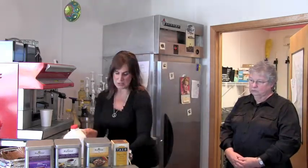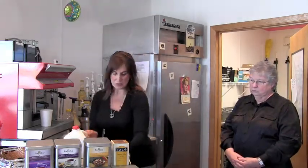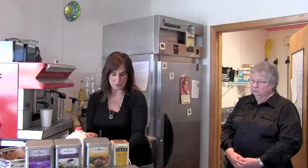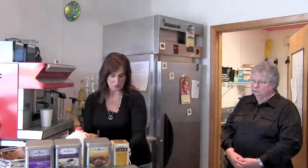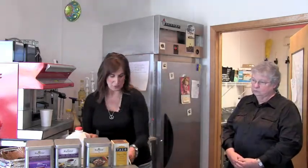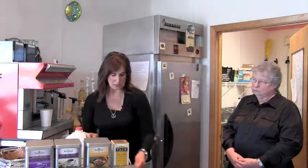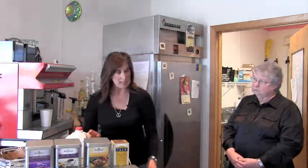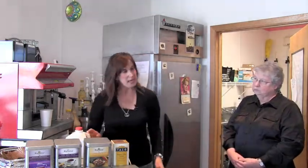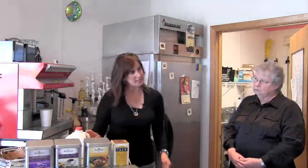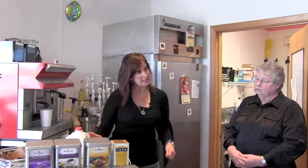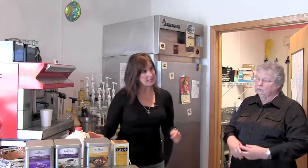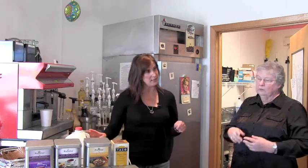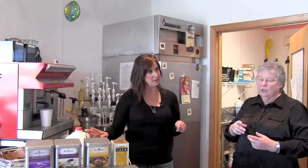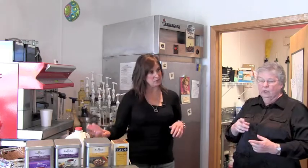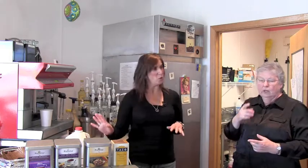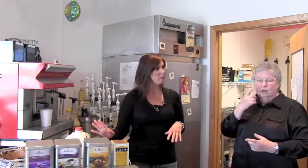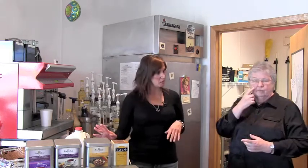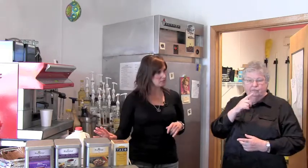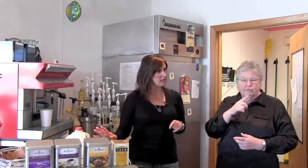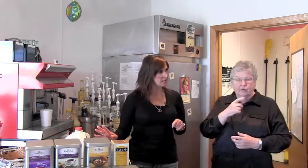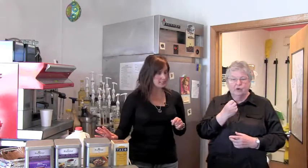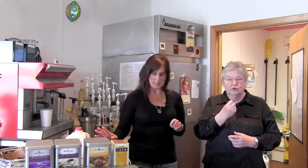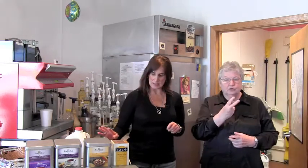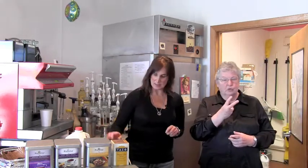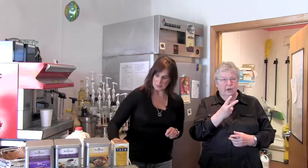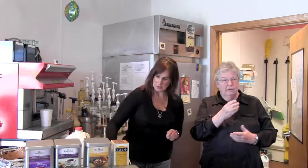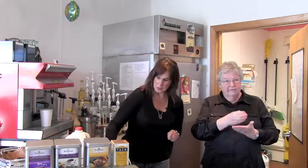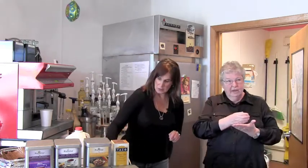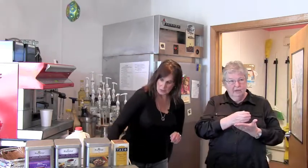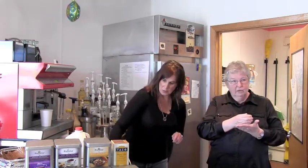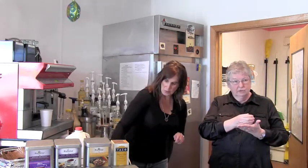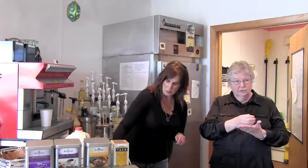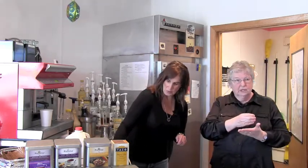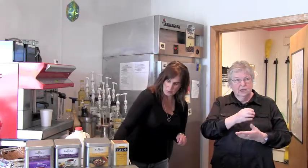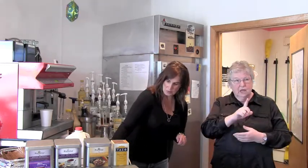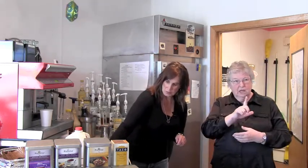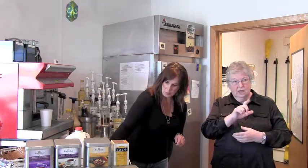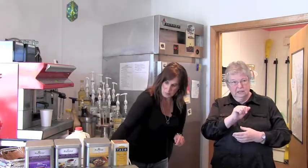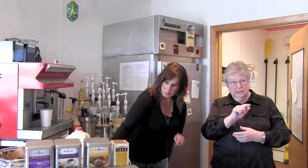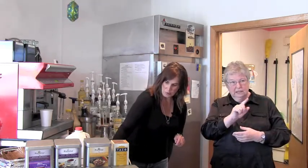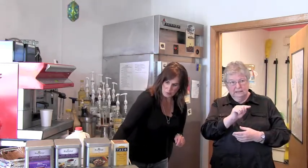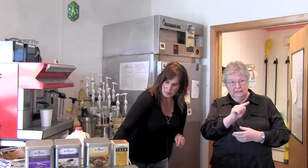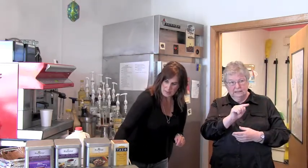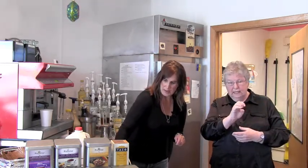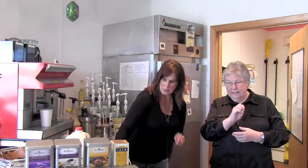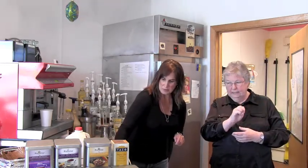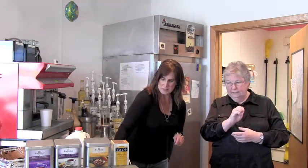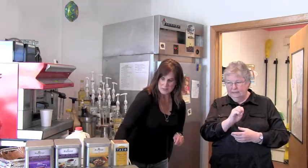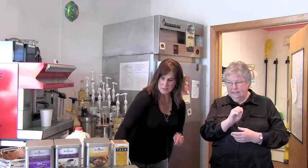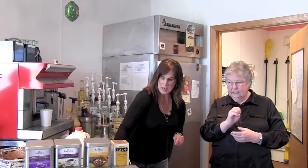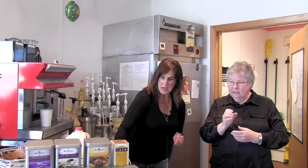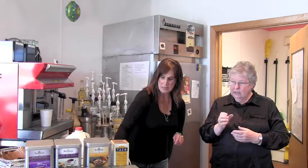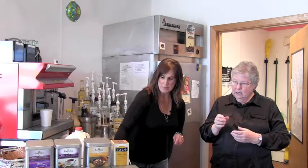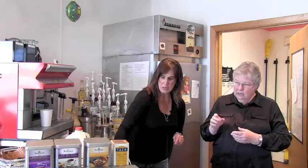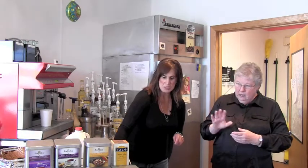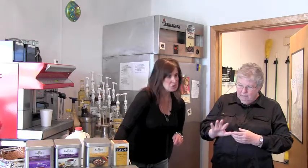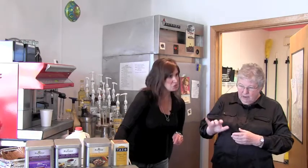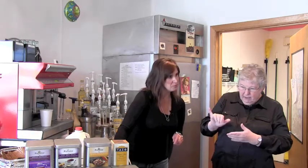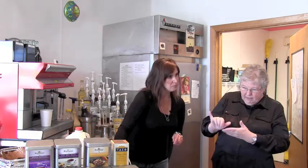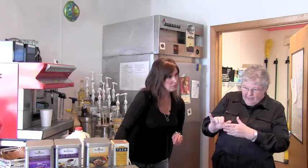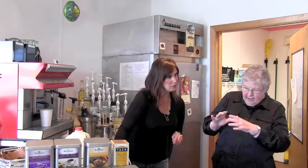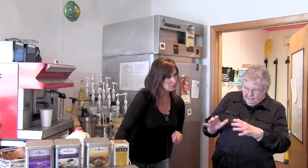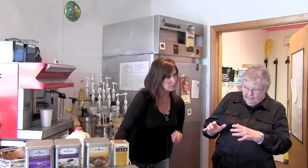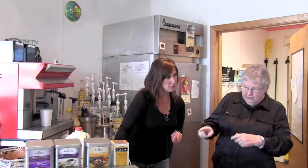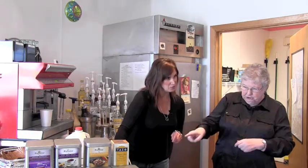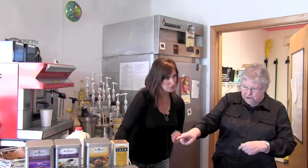And what we do for a latte, a 12-ounce latte, we'll pour about that